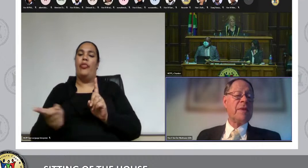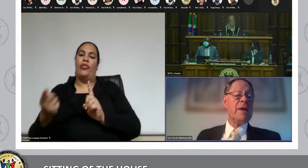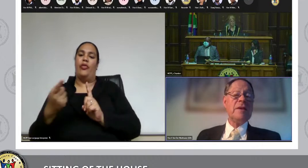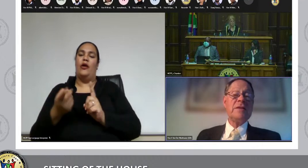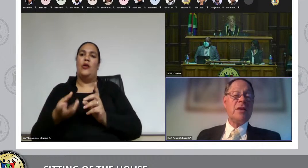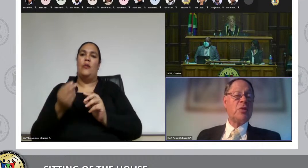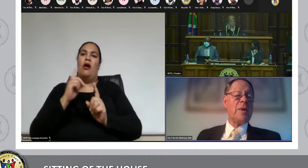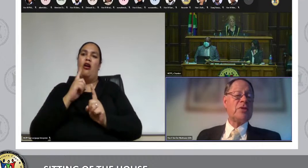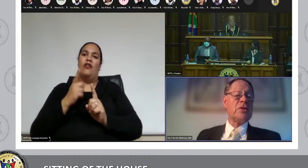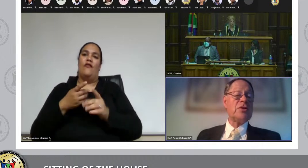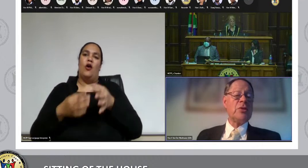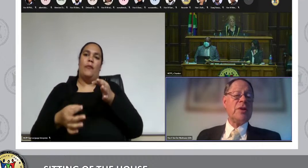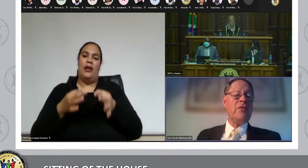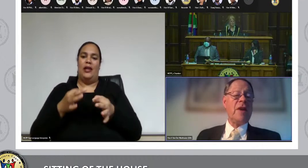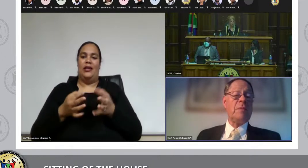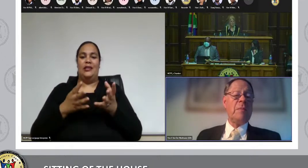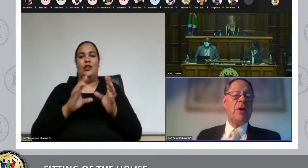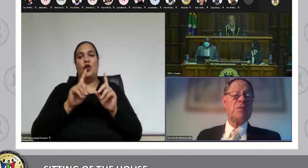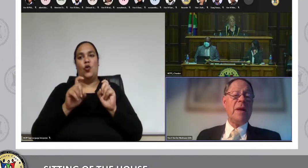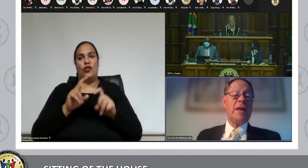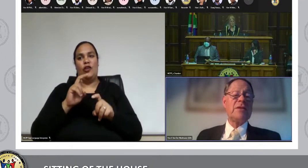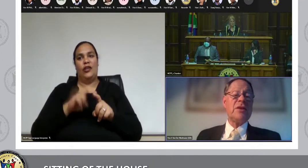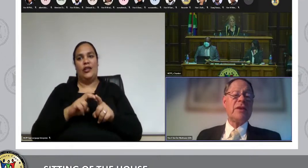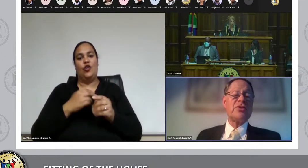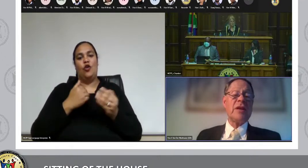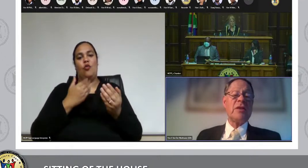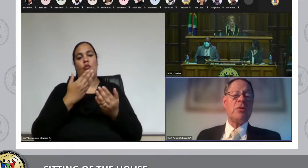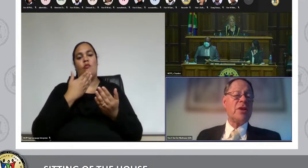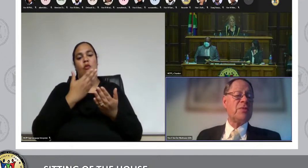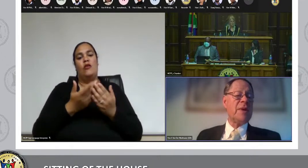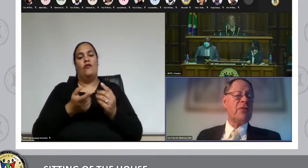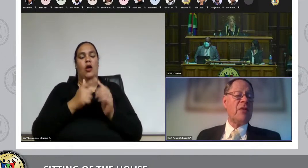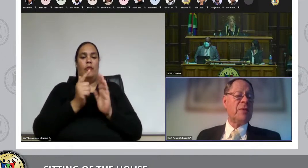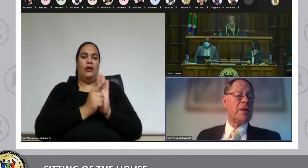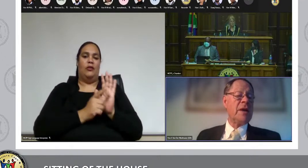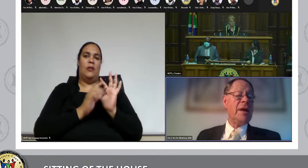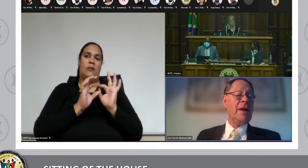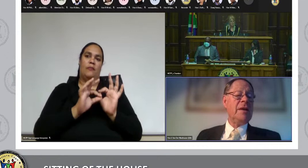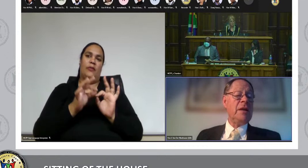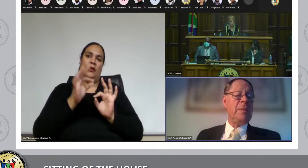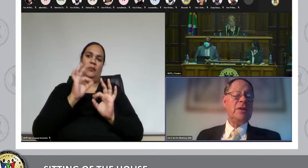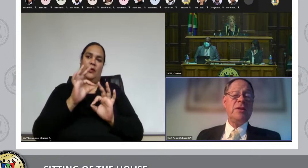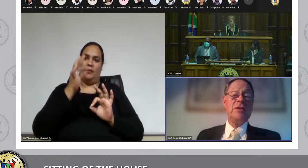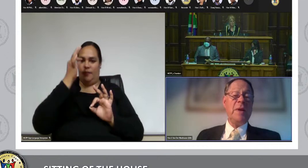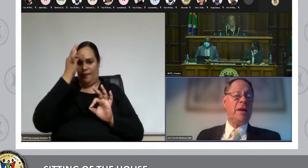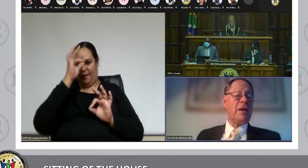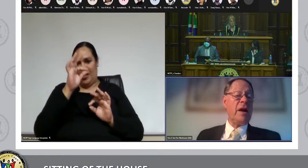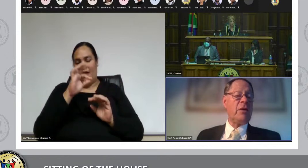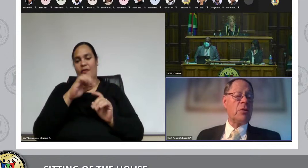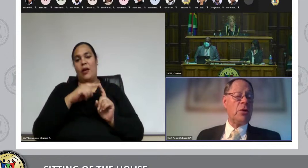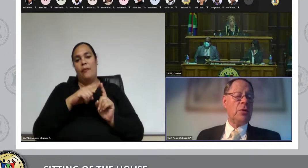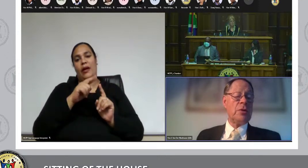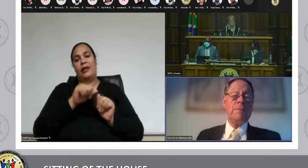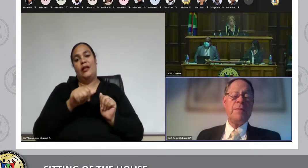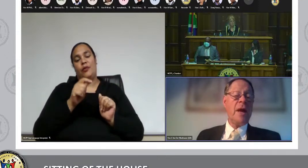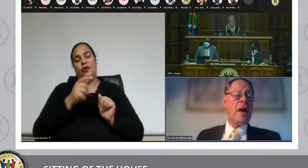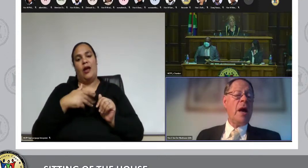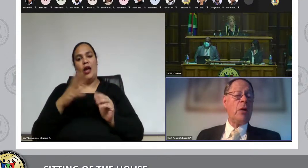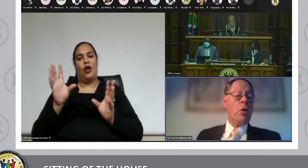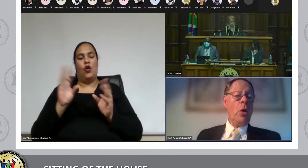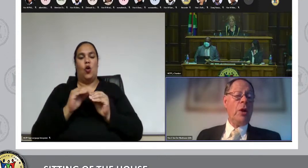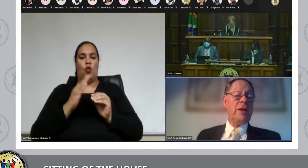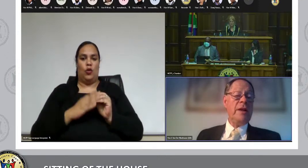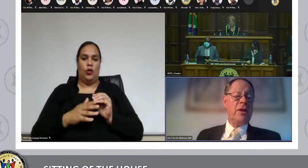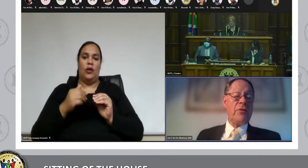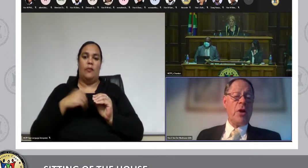hunts. Such questions should in fact be posed by legislators at the correct sphere of government. Deputy Speaker, I conclude.